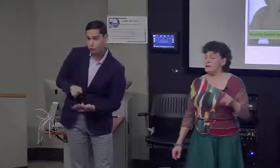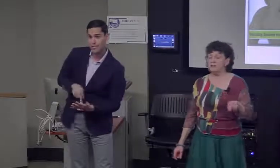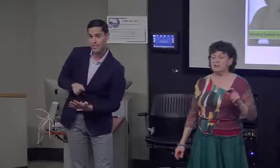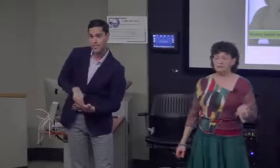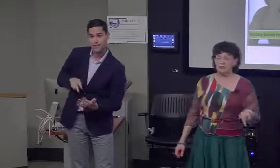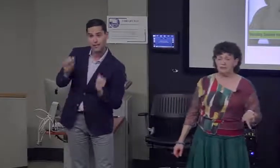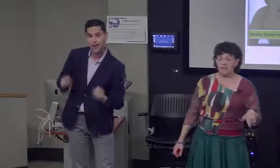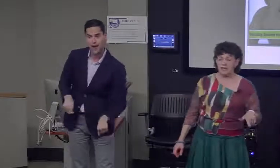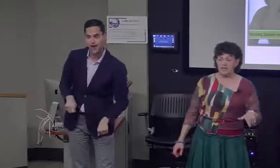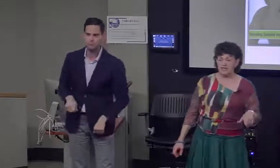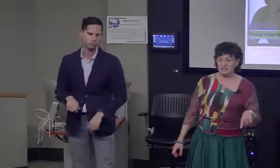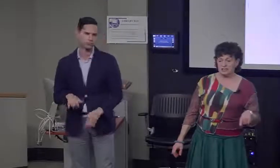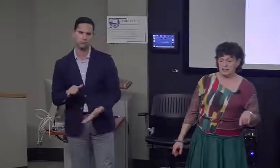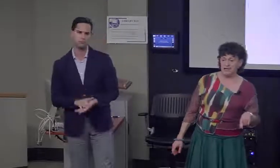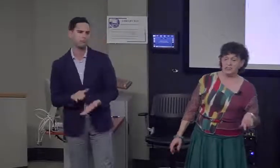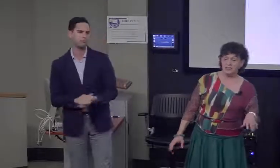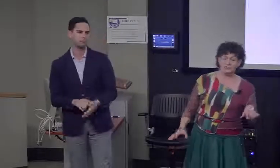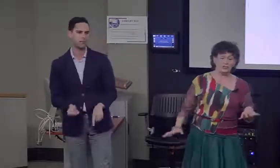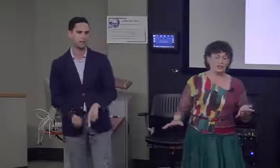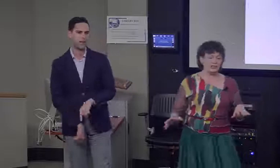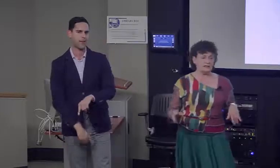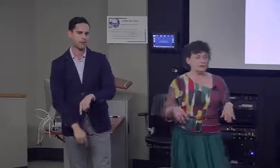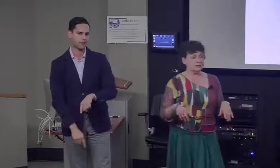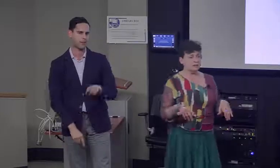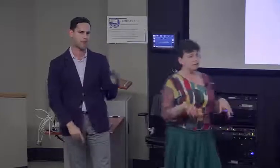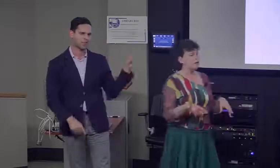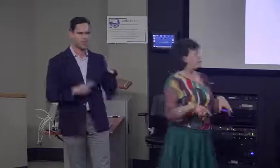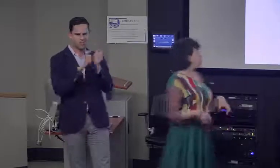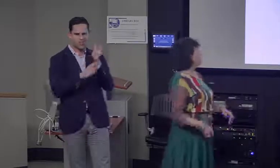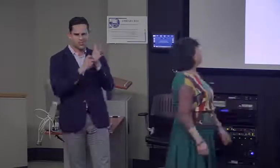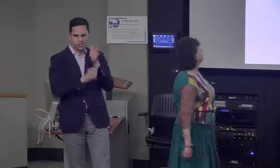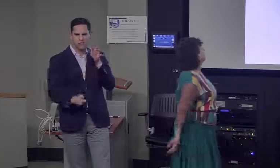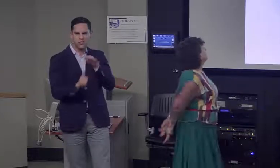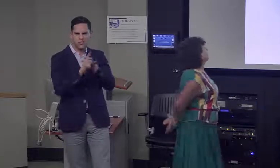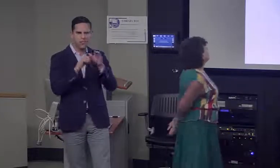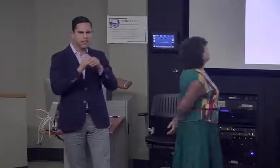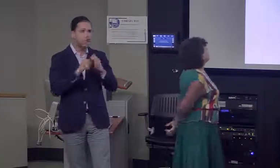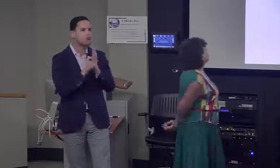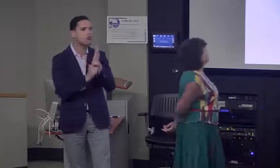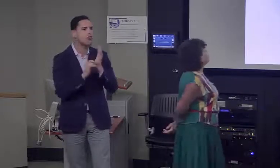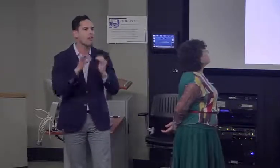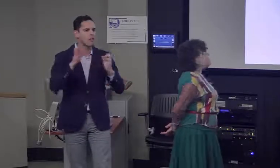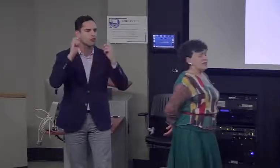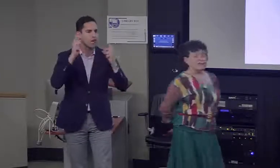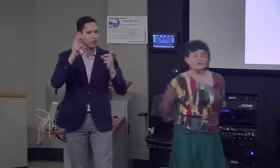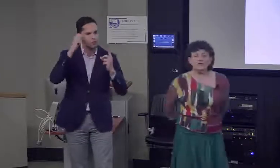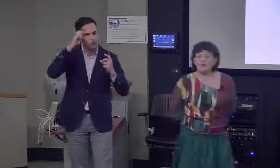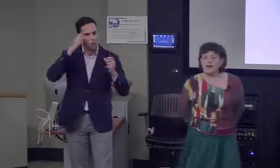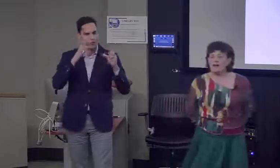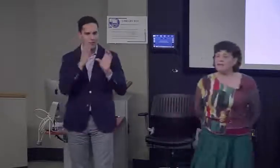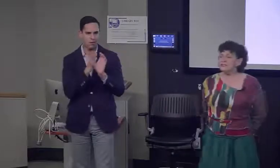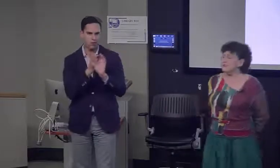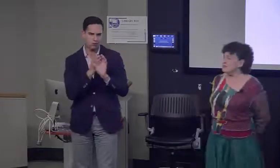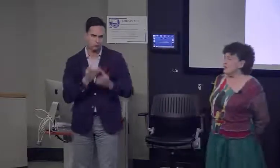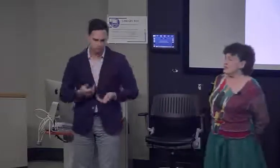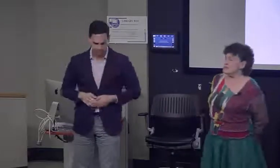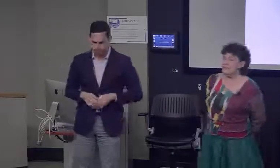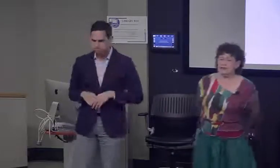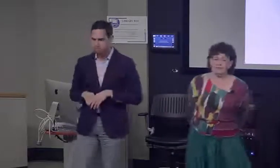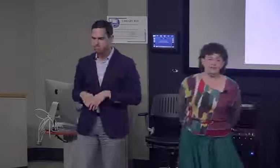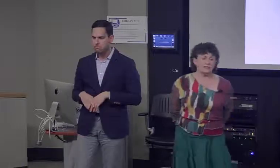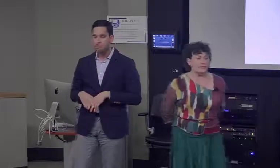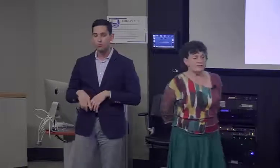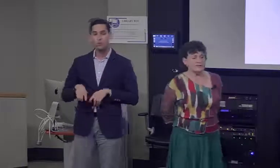actually appears in the Journal of Educational Psychology. I was lucky enough to review it. So at the 2000